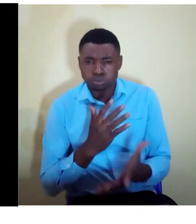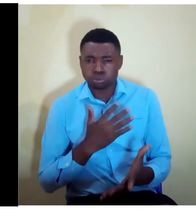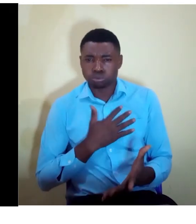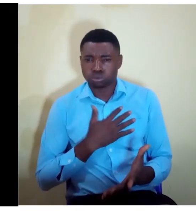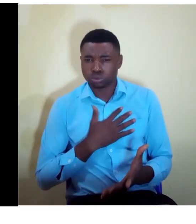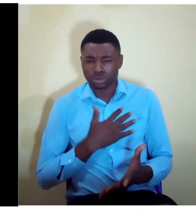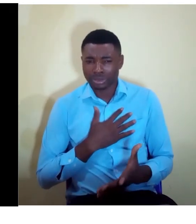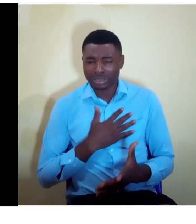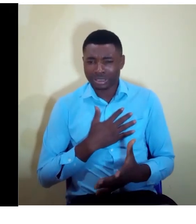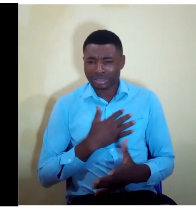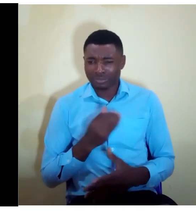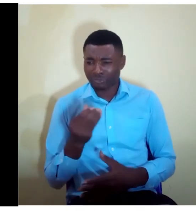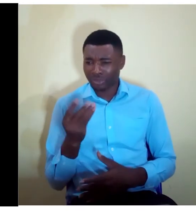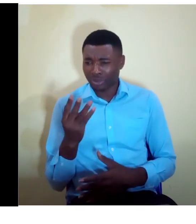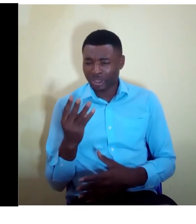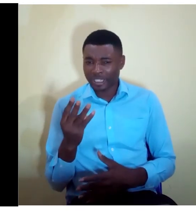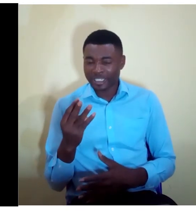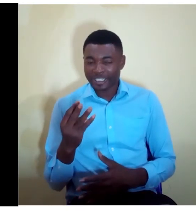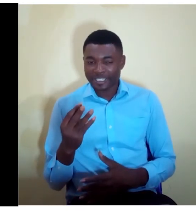void."